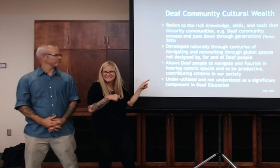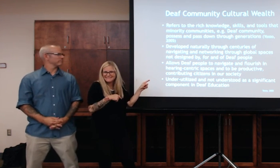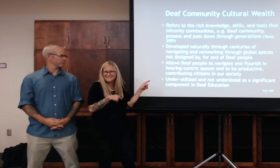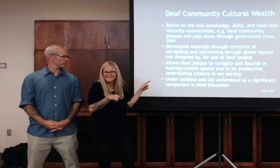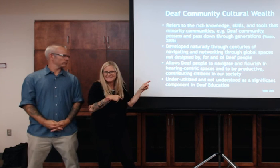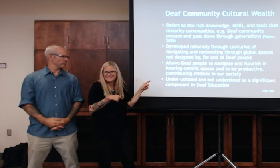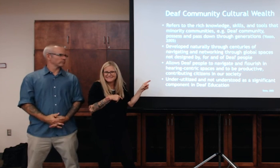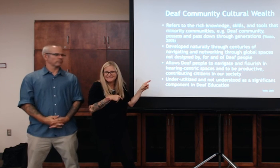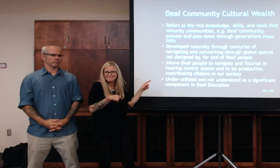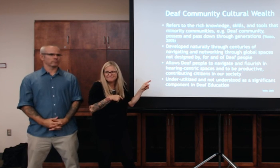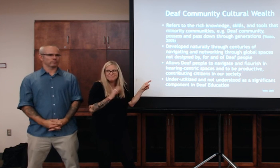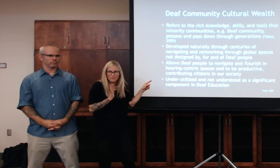means.